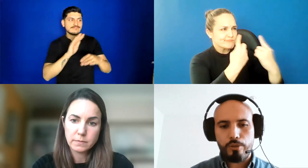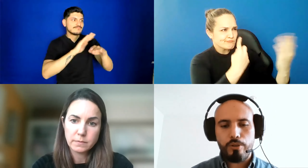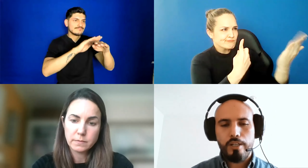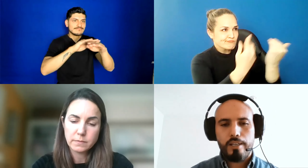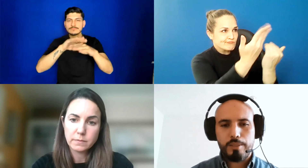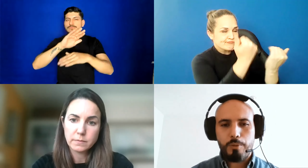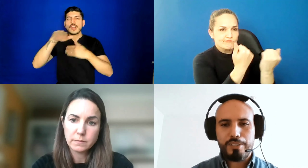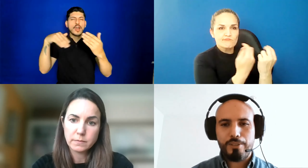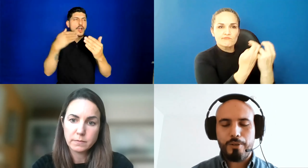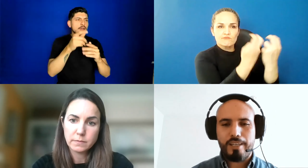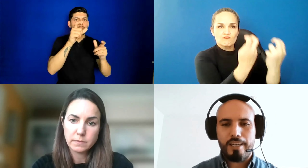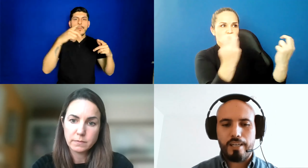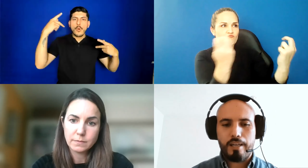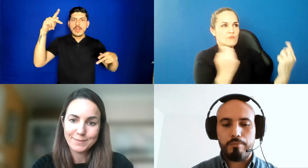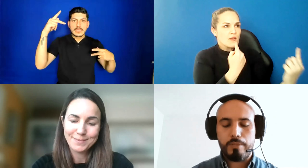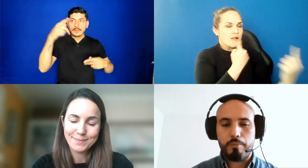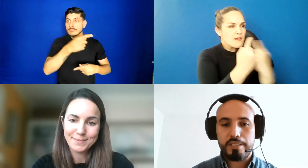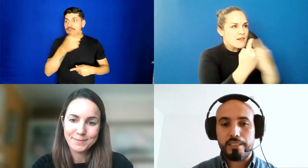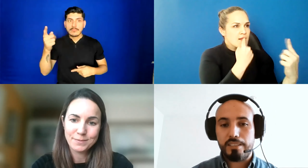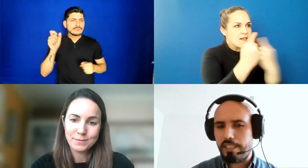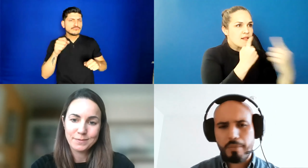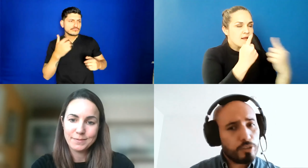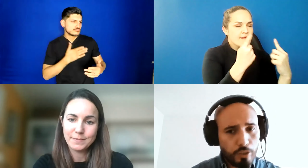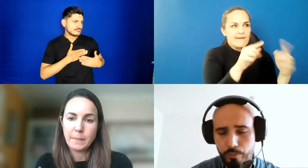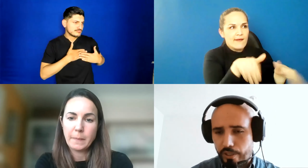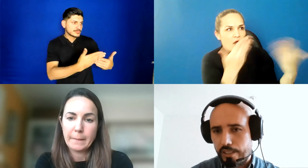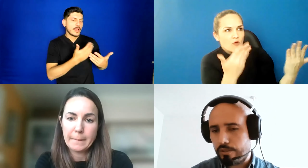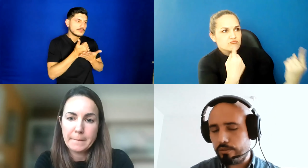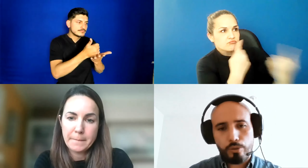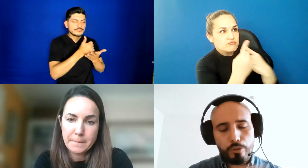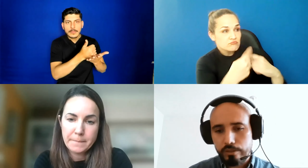efforts for these children to have